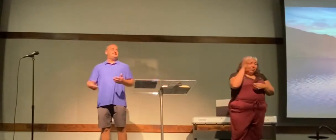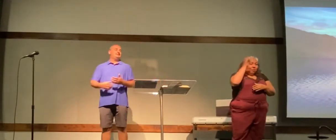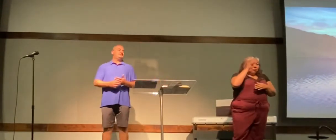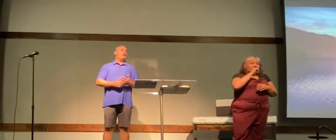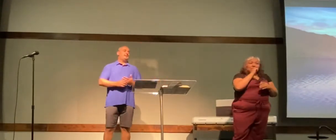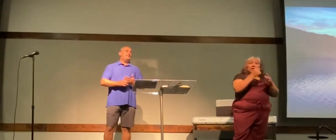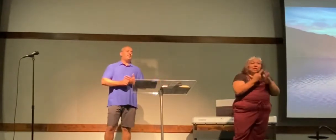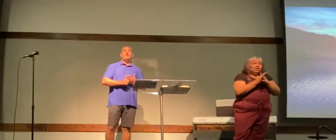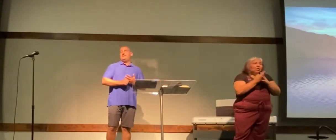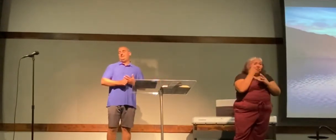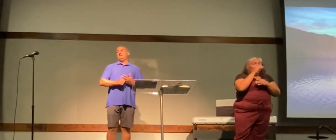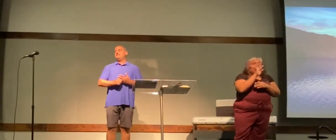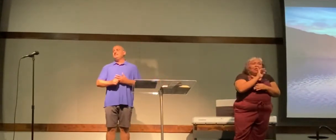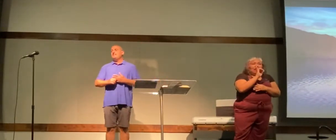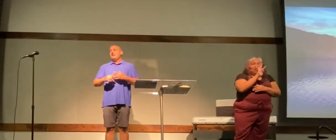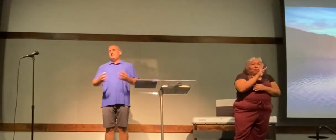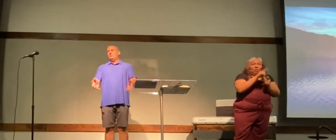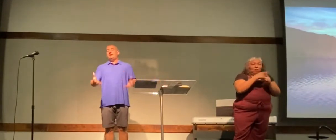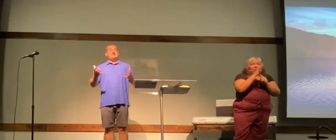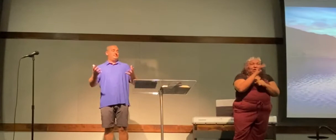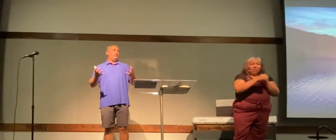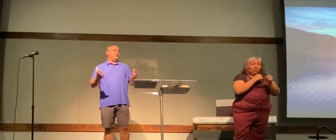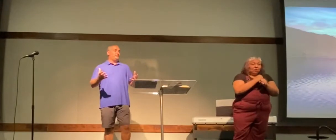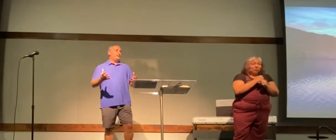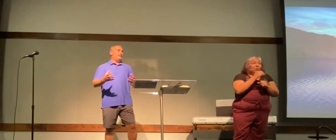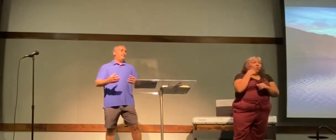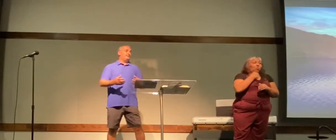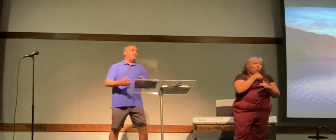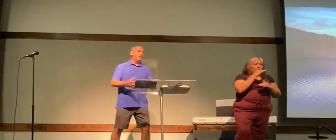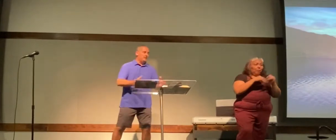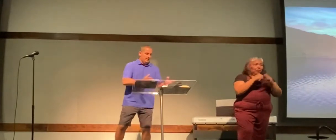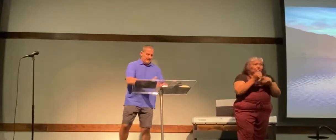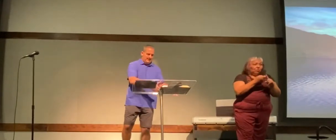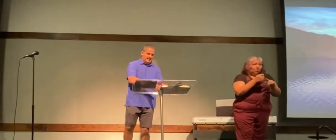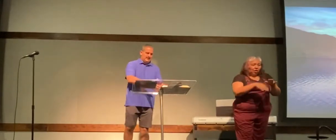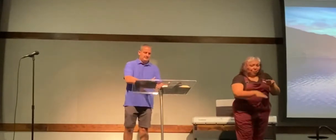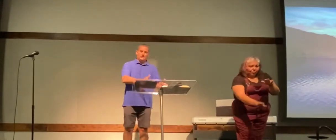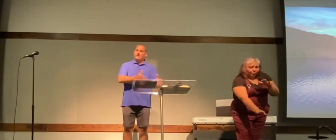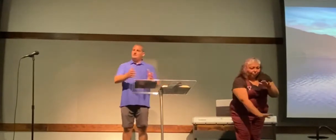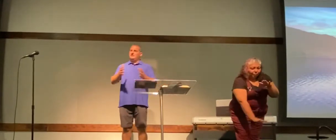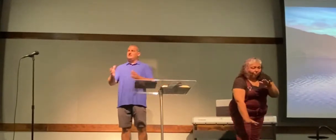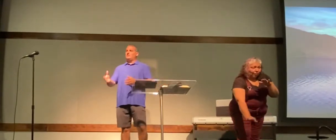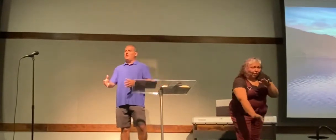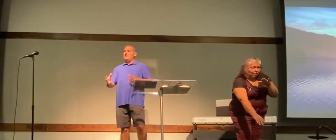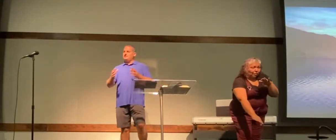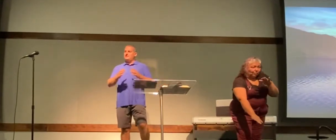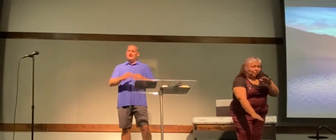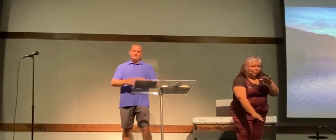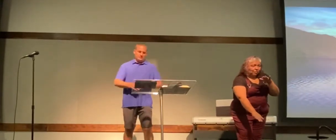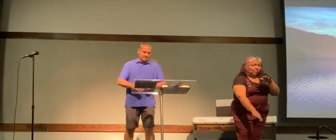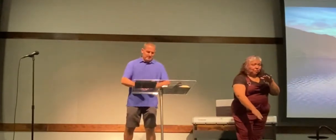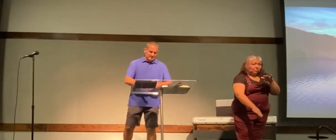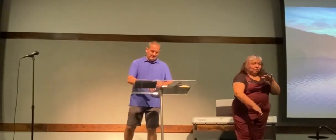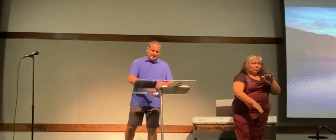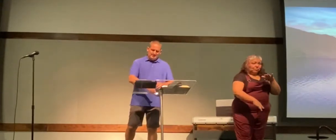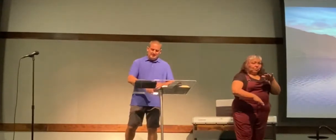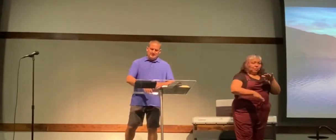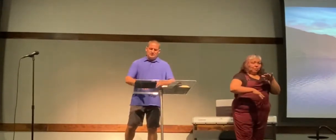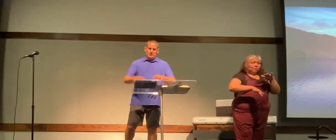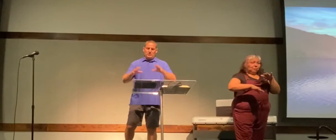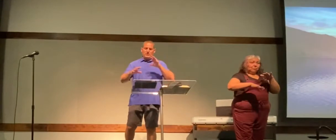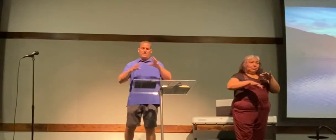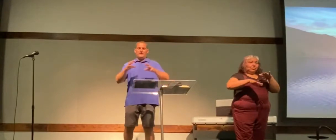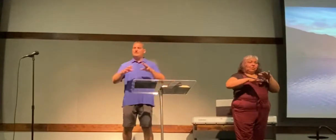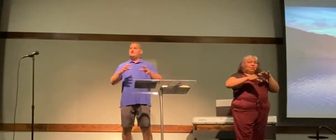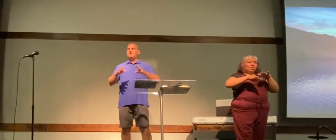didn't exist for like 4 or 5 years. And so we got to build it from ground zero. And so it took us a while. It took about 2 or 3 years to get